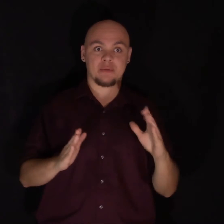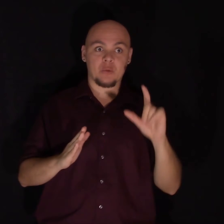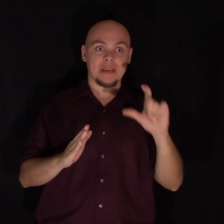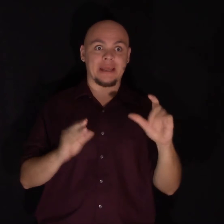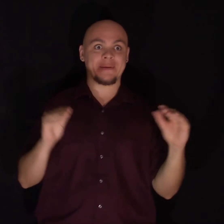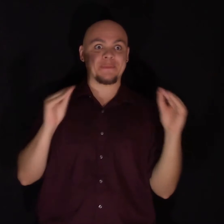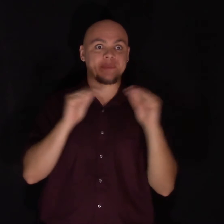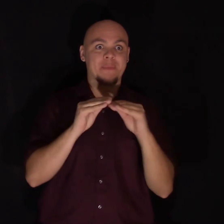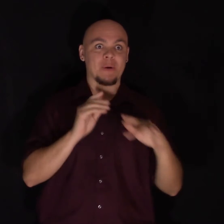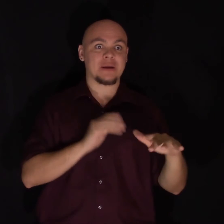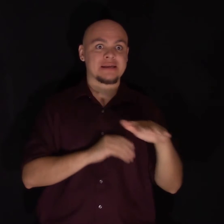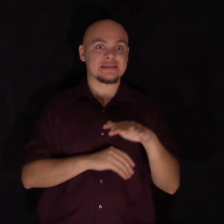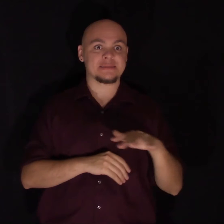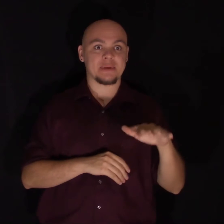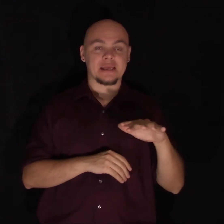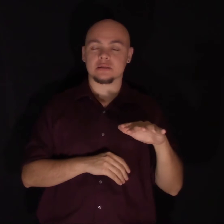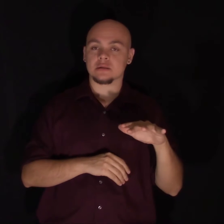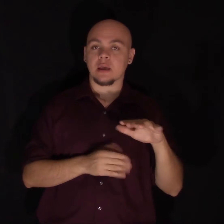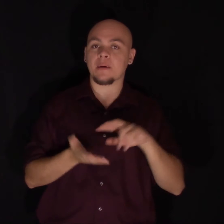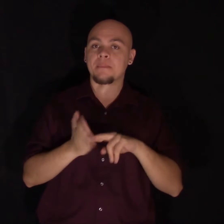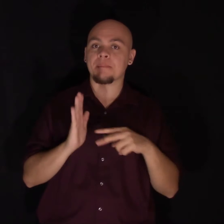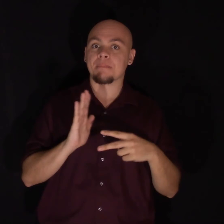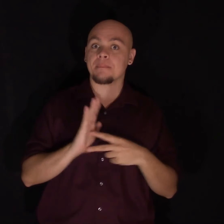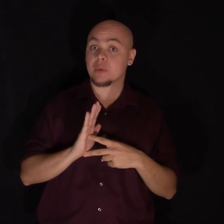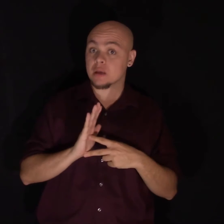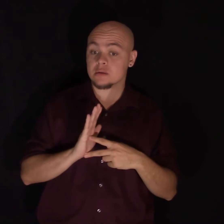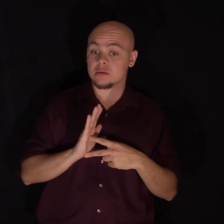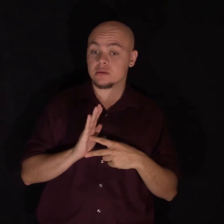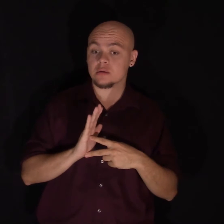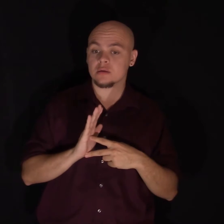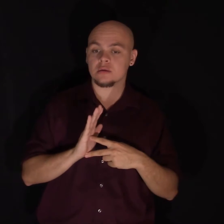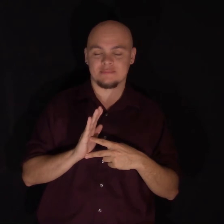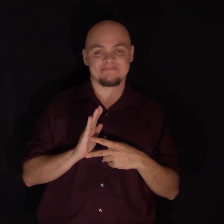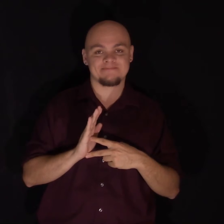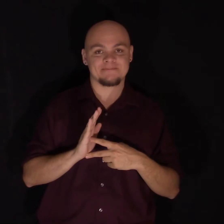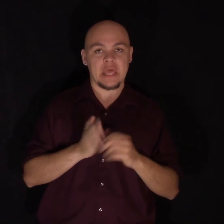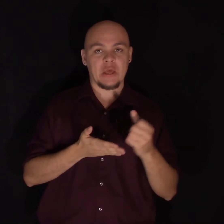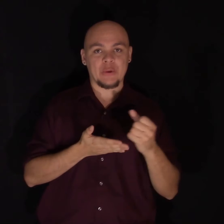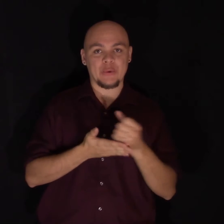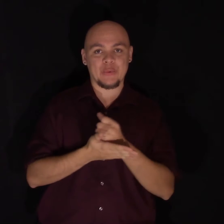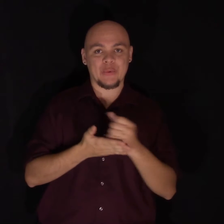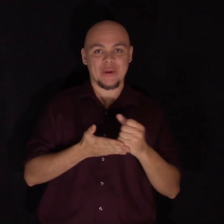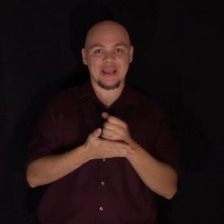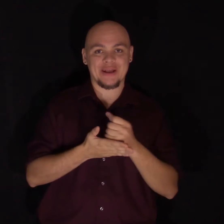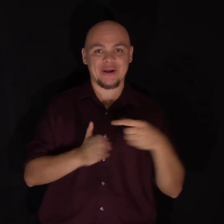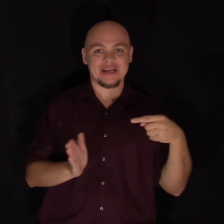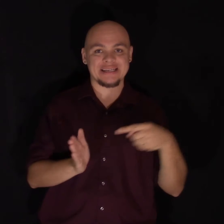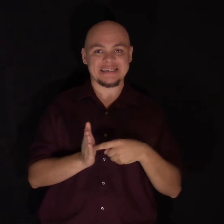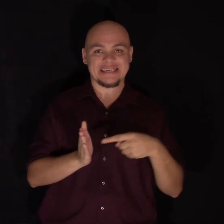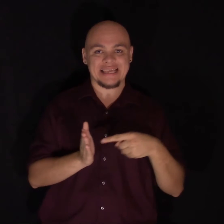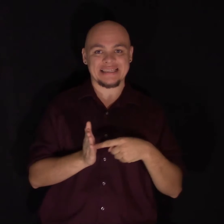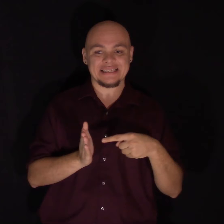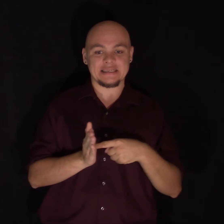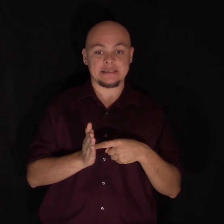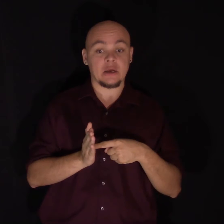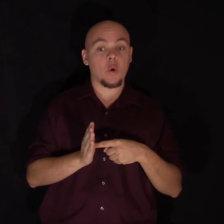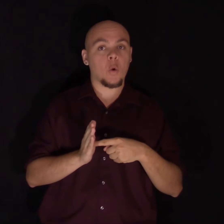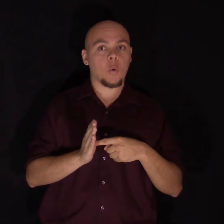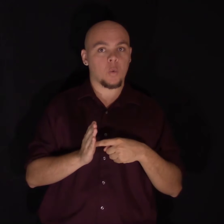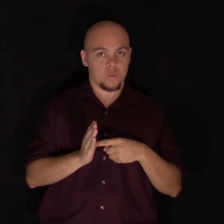space. So where does this lead? Lots of credit card debt, huge environmental